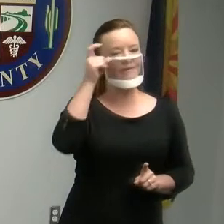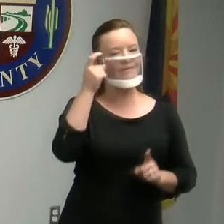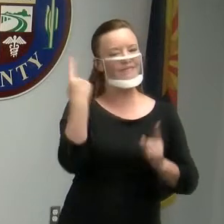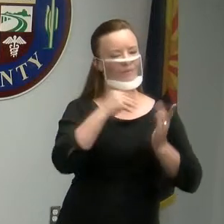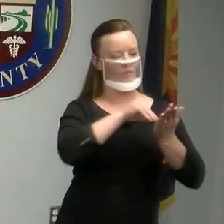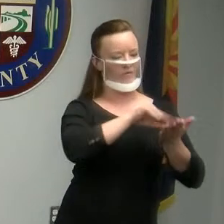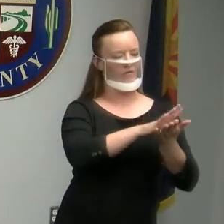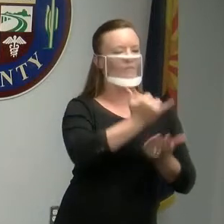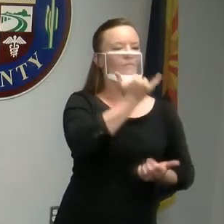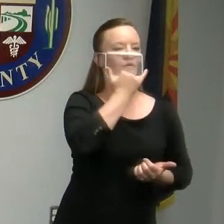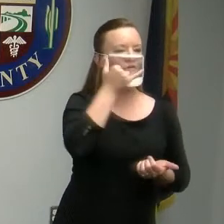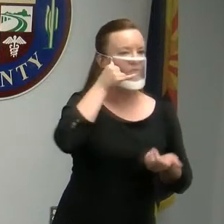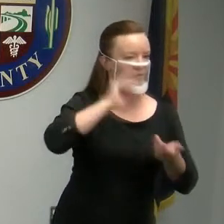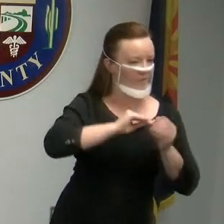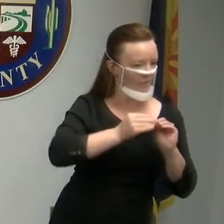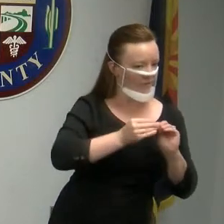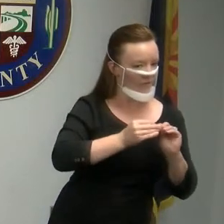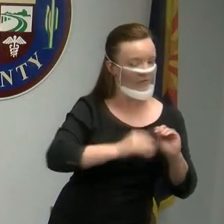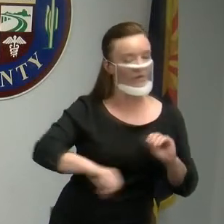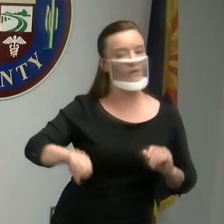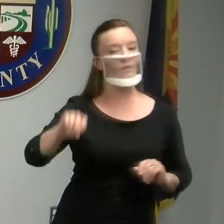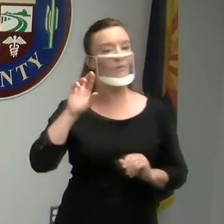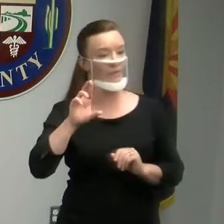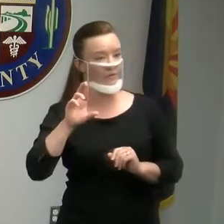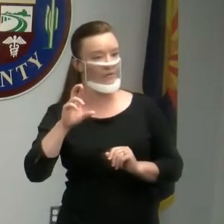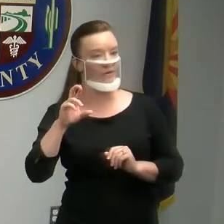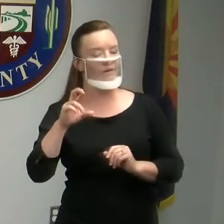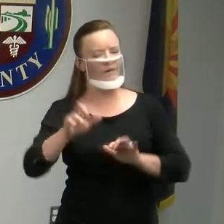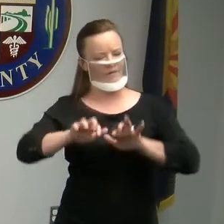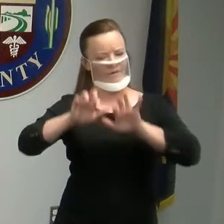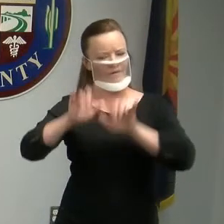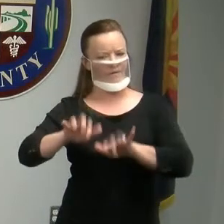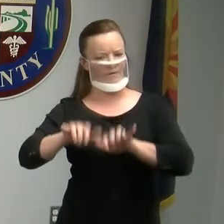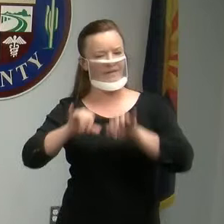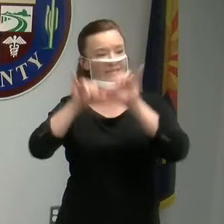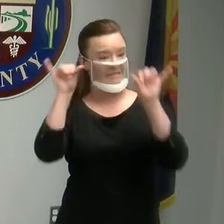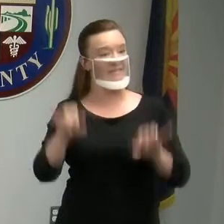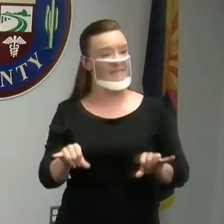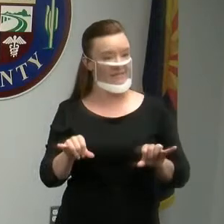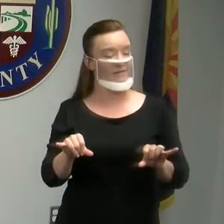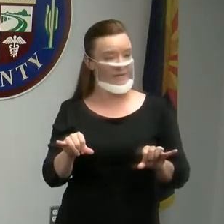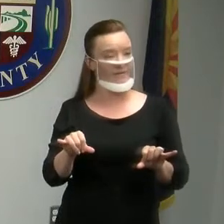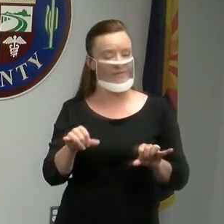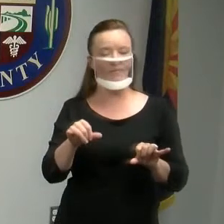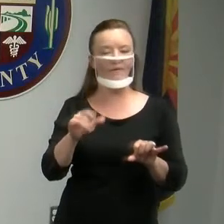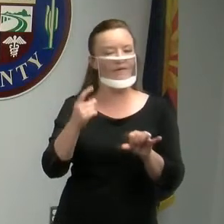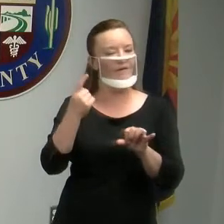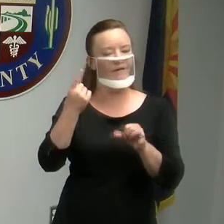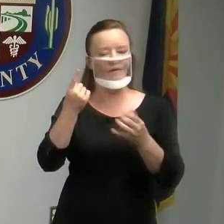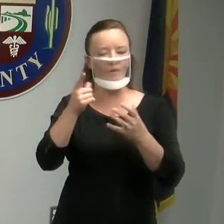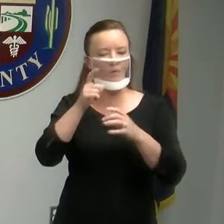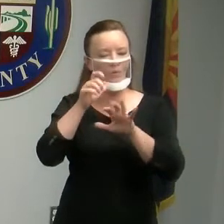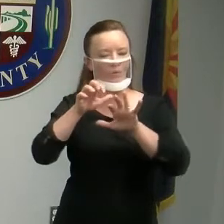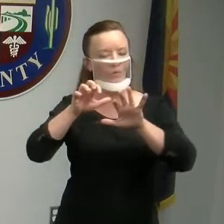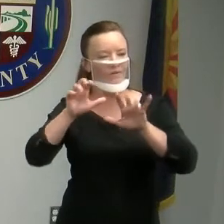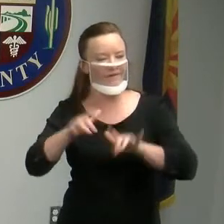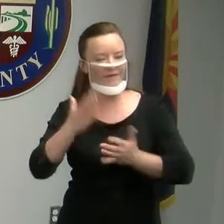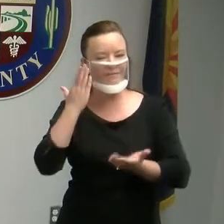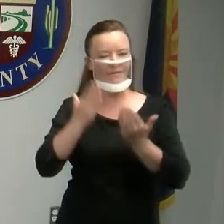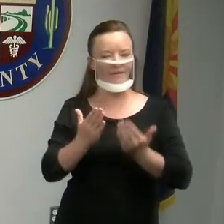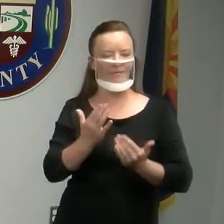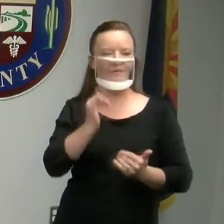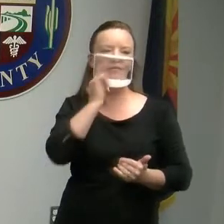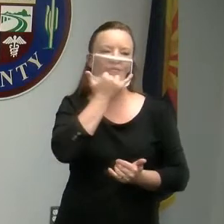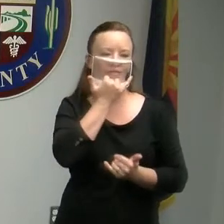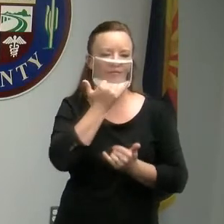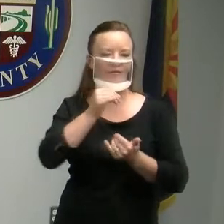provided or a phone number being entered into the system wrongly, either by the person who's giving the phone number or